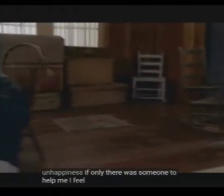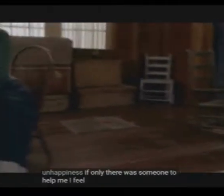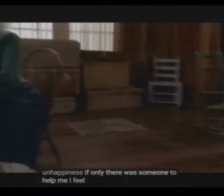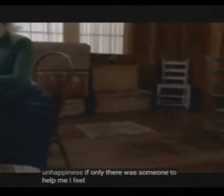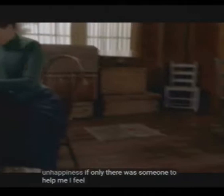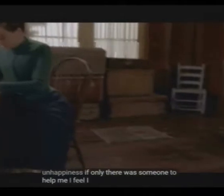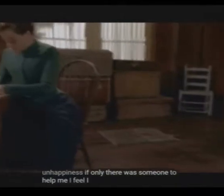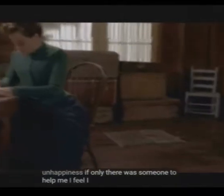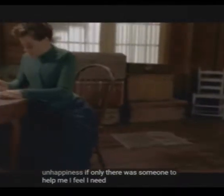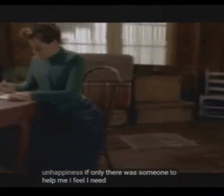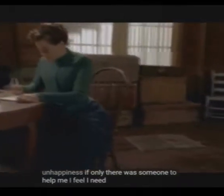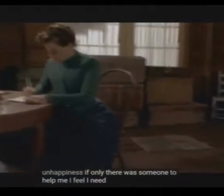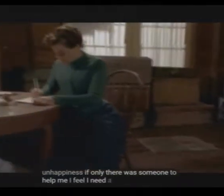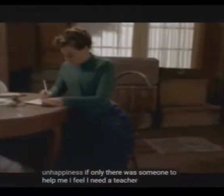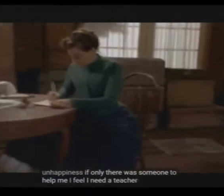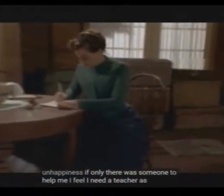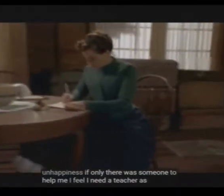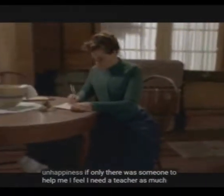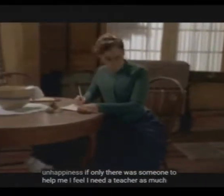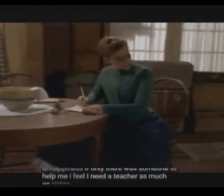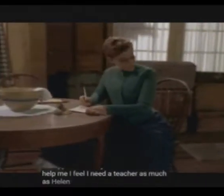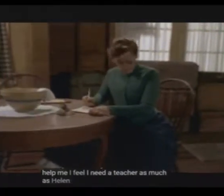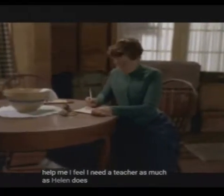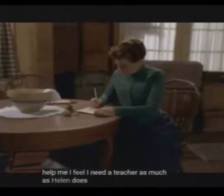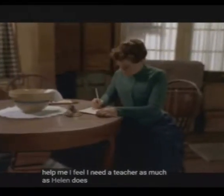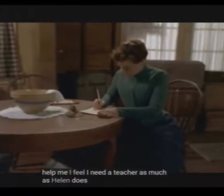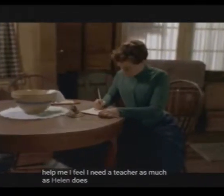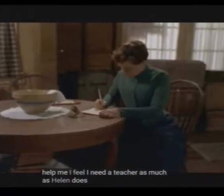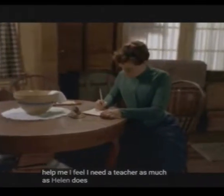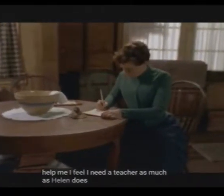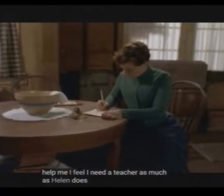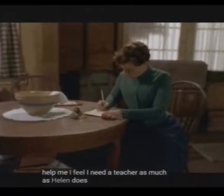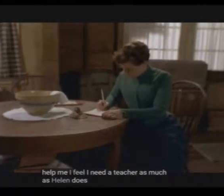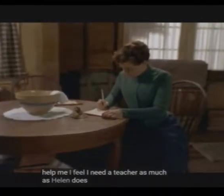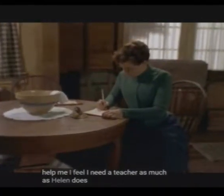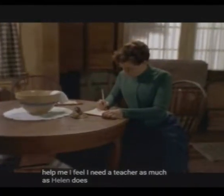I feel I need a teacher as much as Helen does.